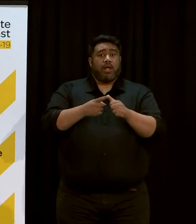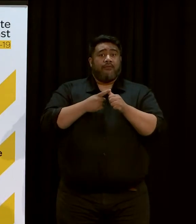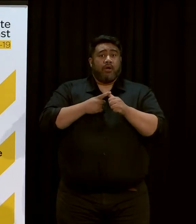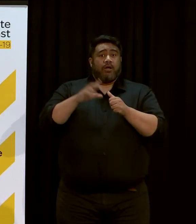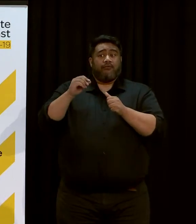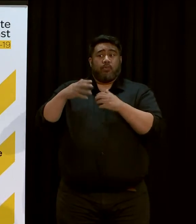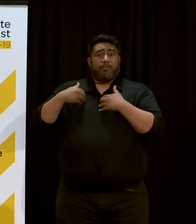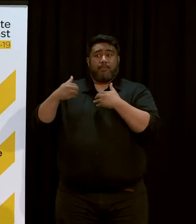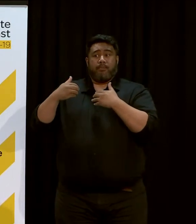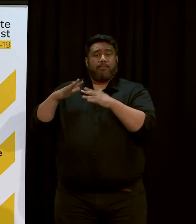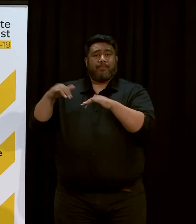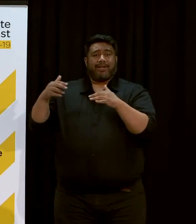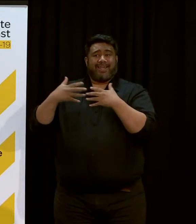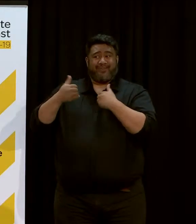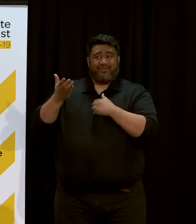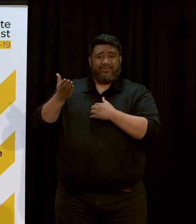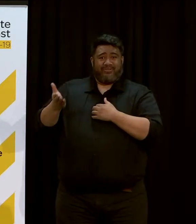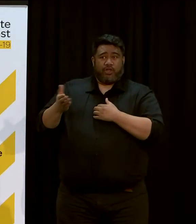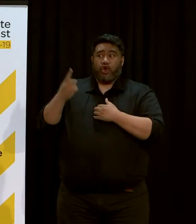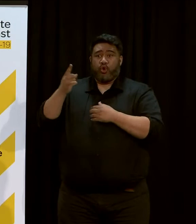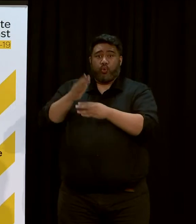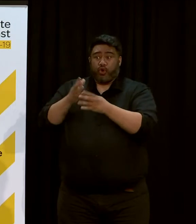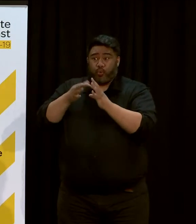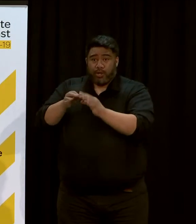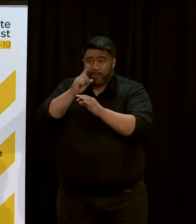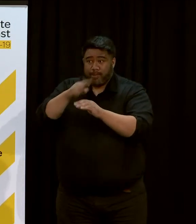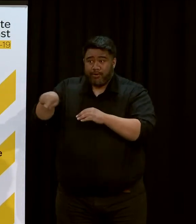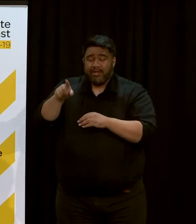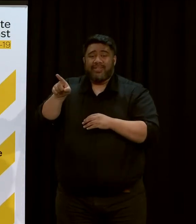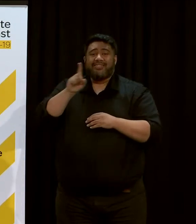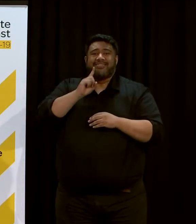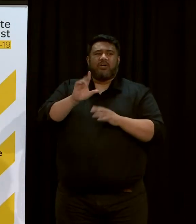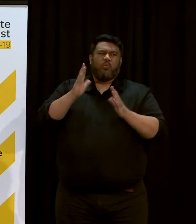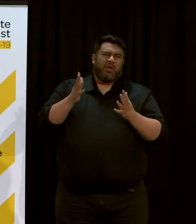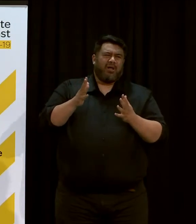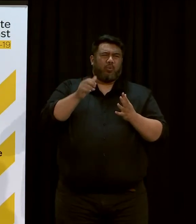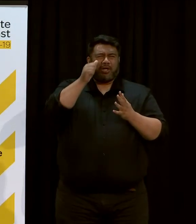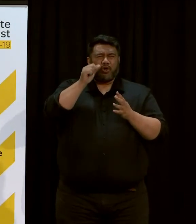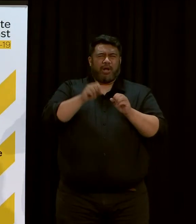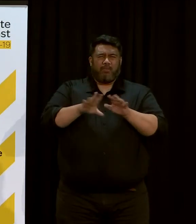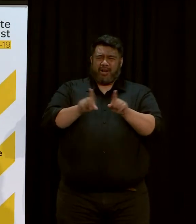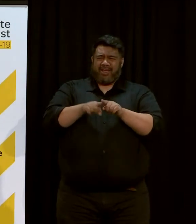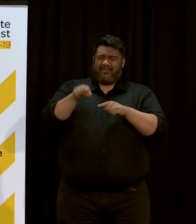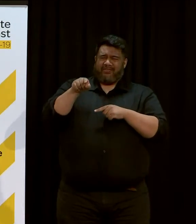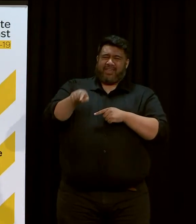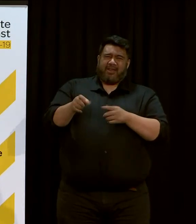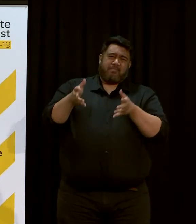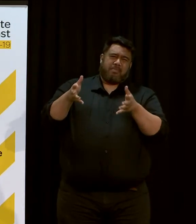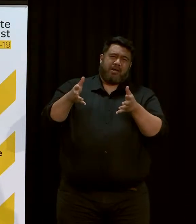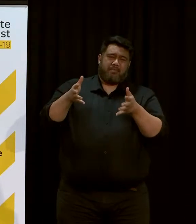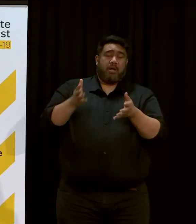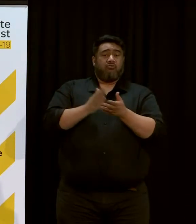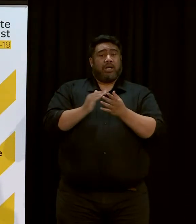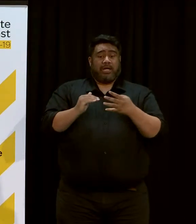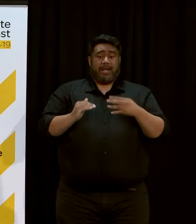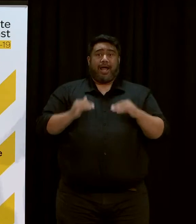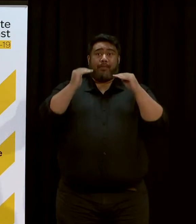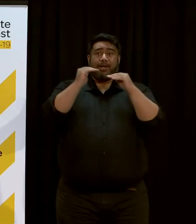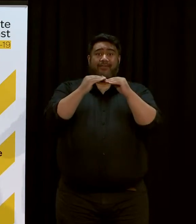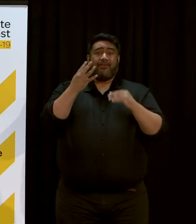from public health on the ground was that, knowing what they know about the outbreak as it stands, their view was that level 4 would